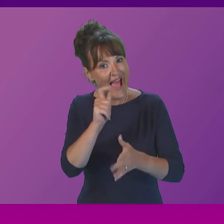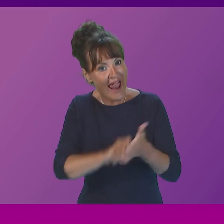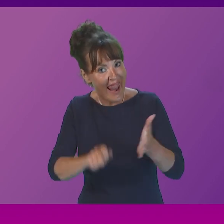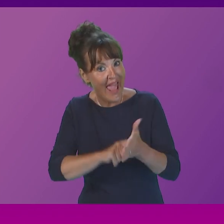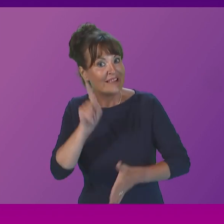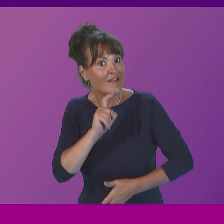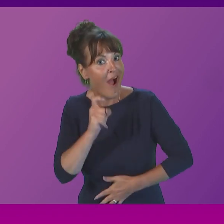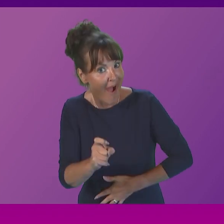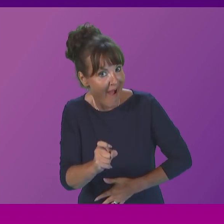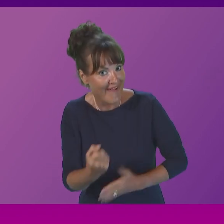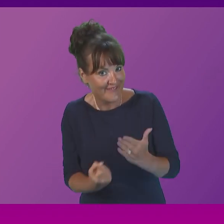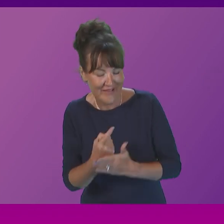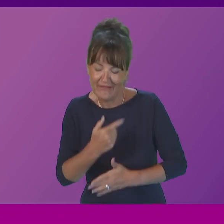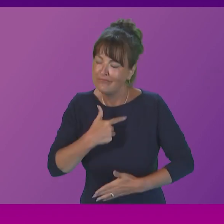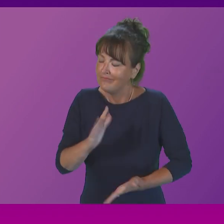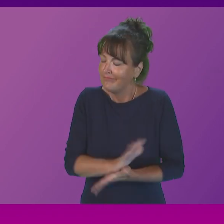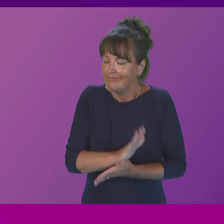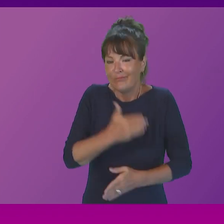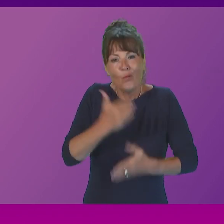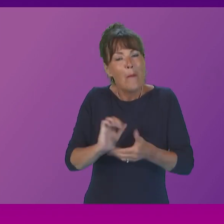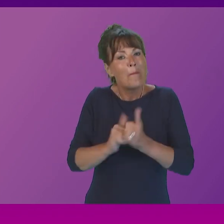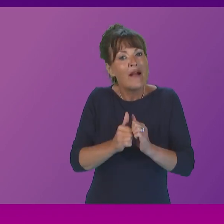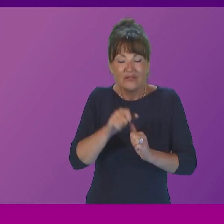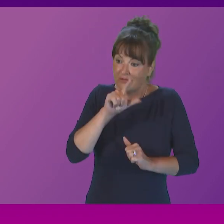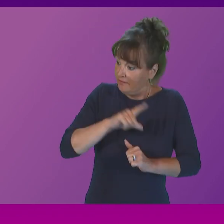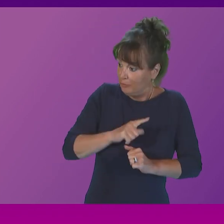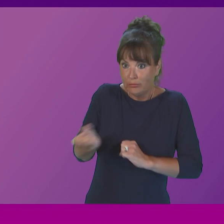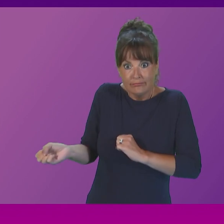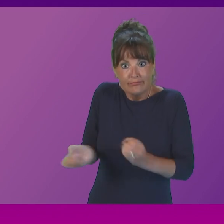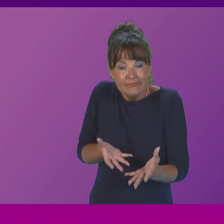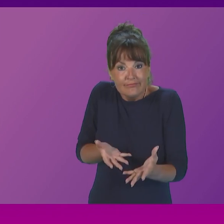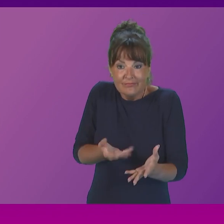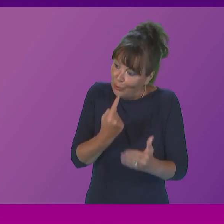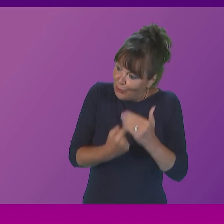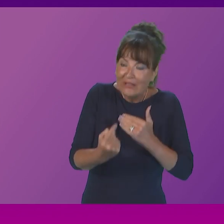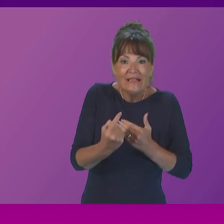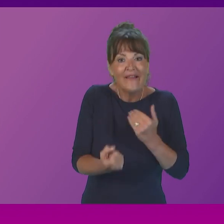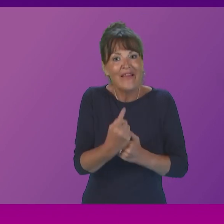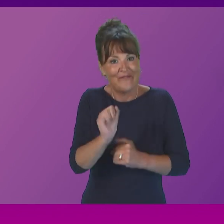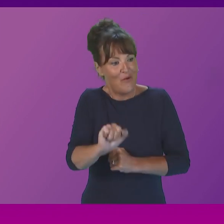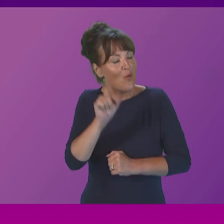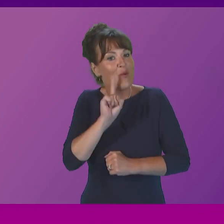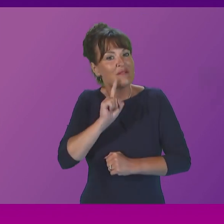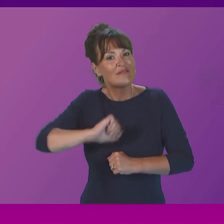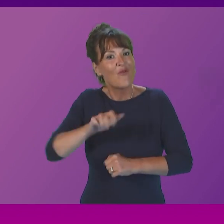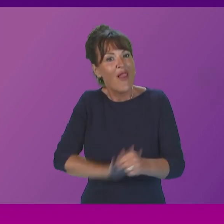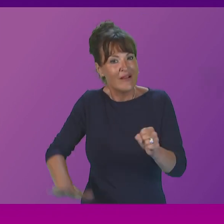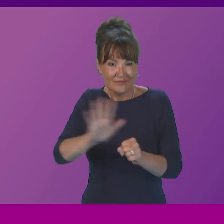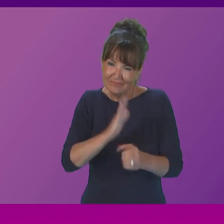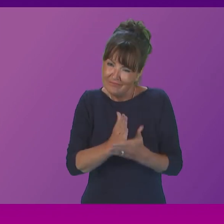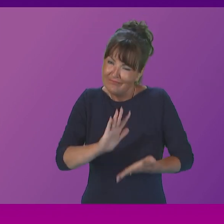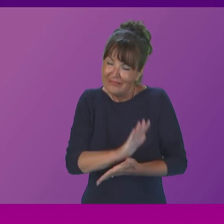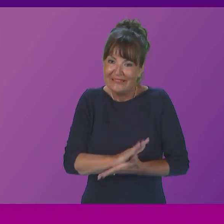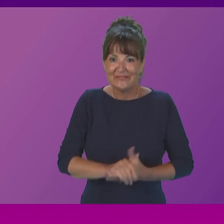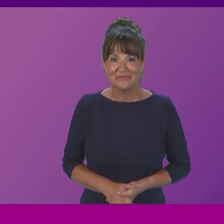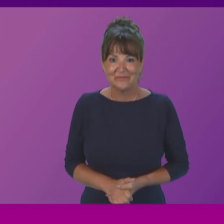in partnership again to deliver this unique event for women across Scotland. And as well as those of